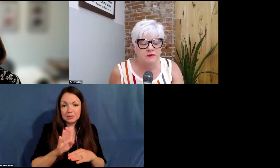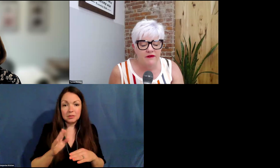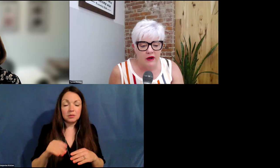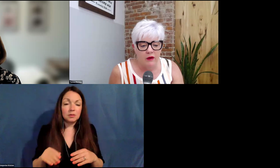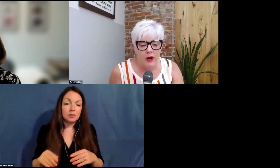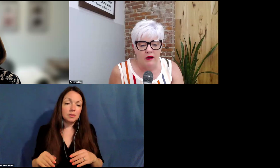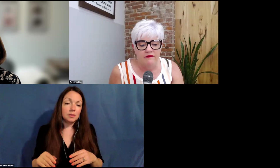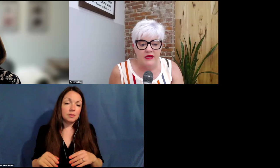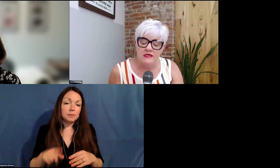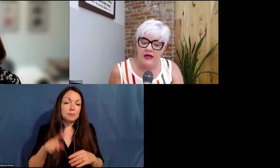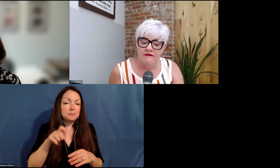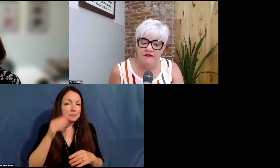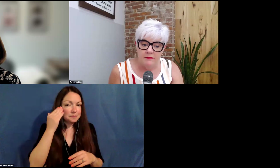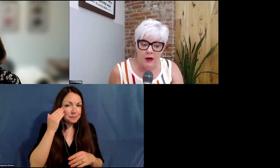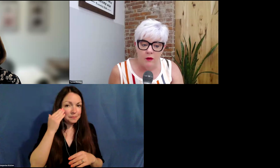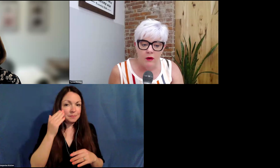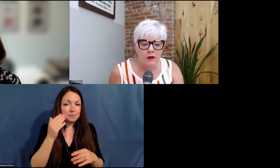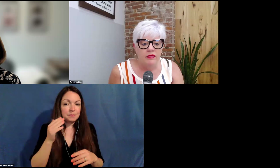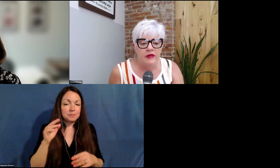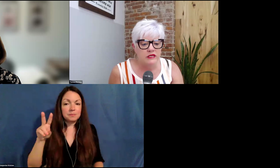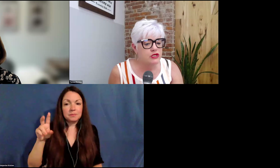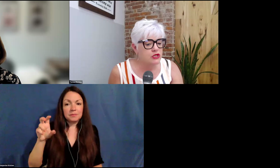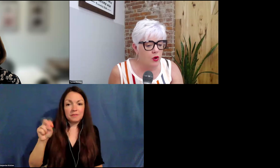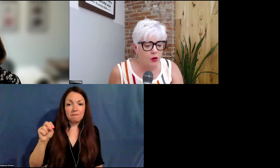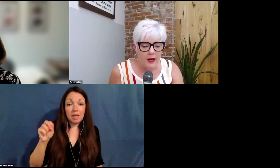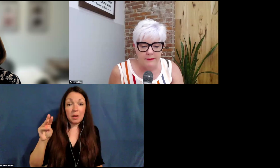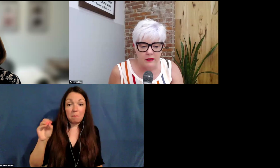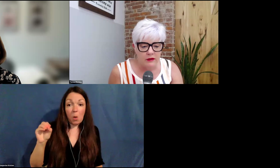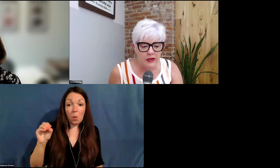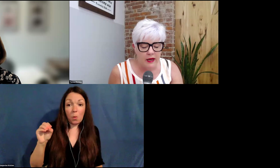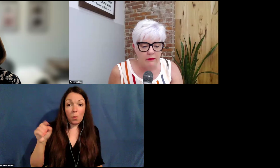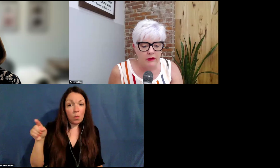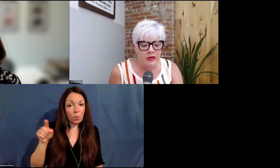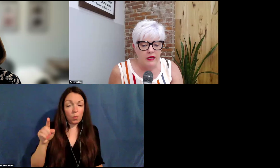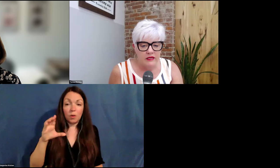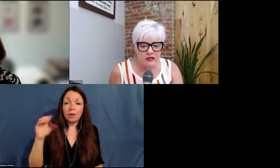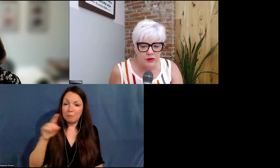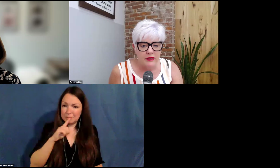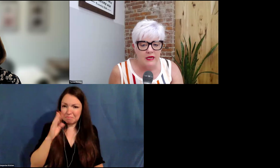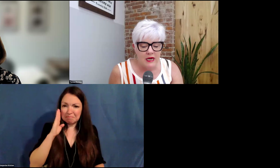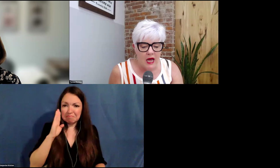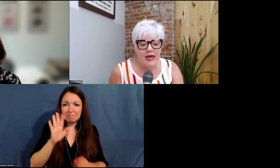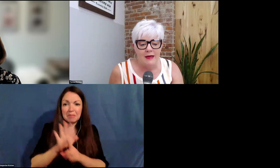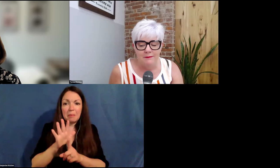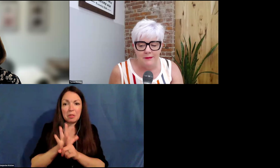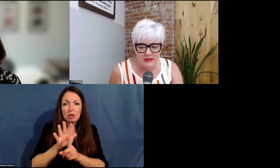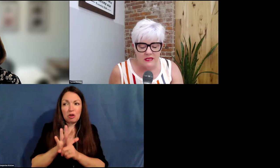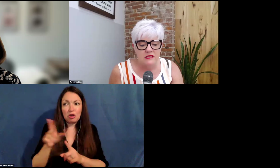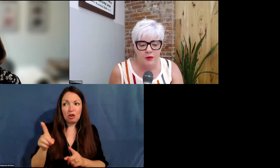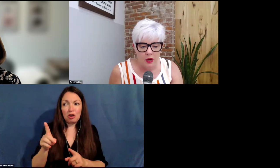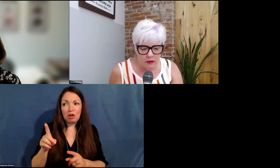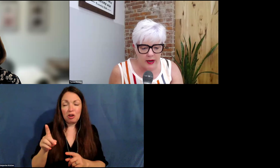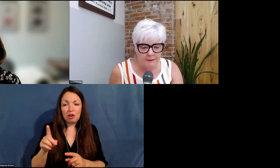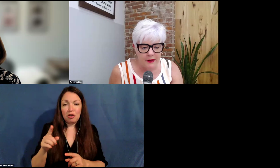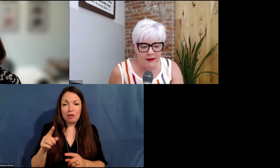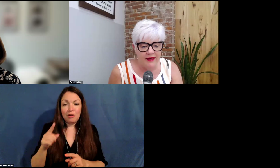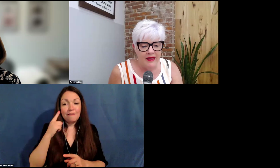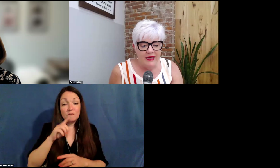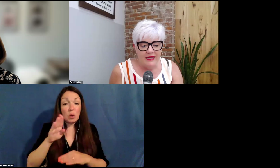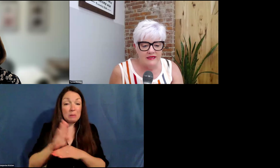Just be very aware of things like Venmo that is so popular now is really not a business